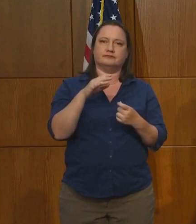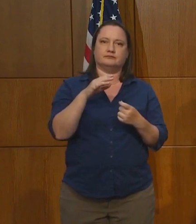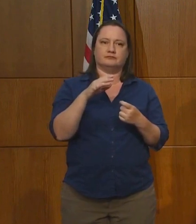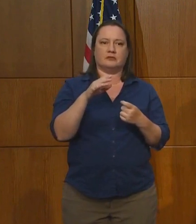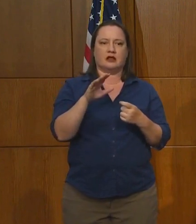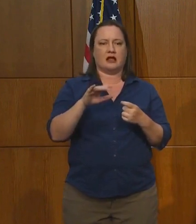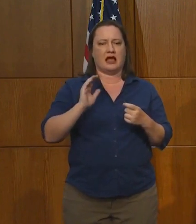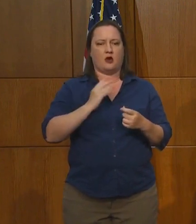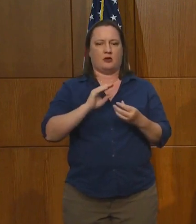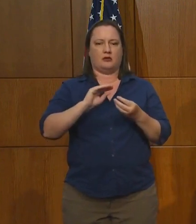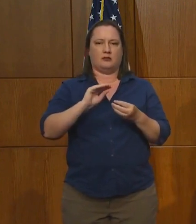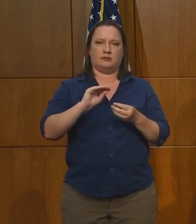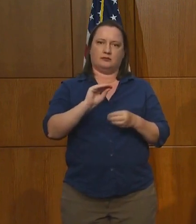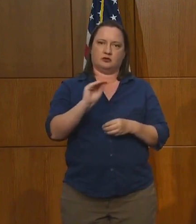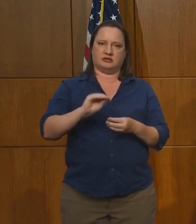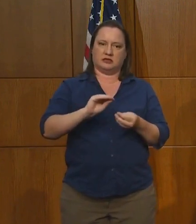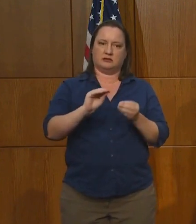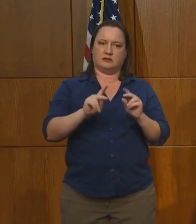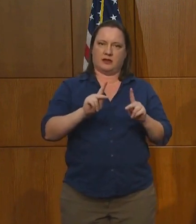some other